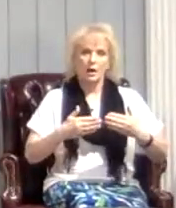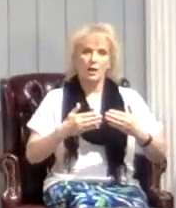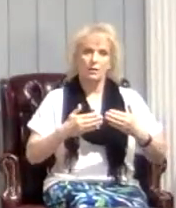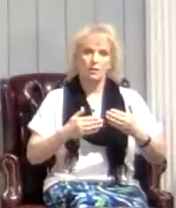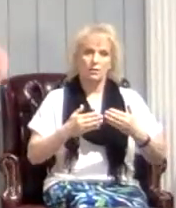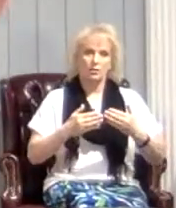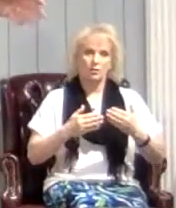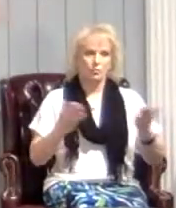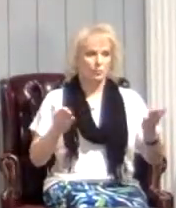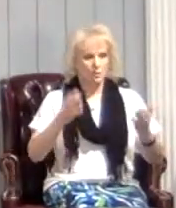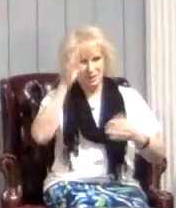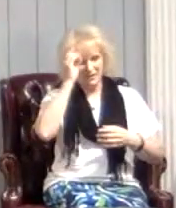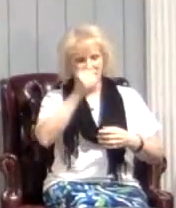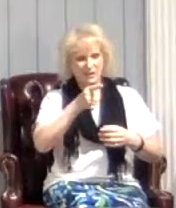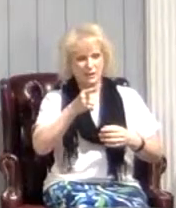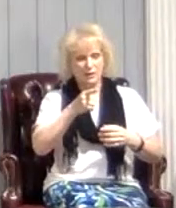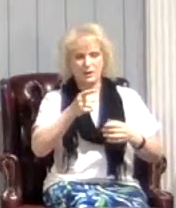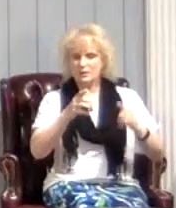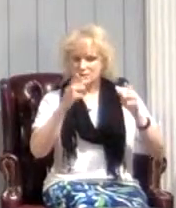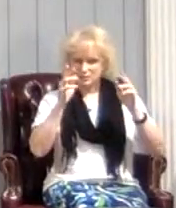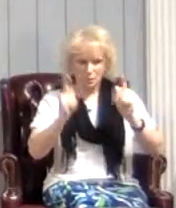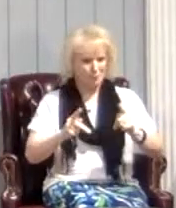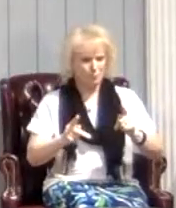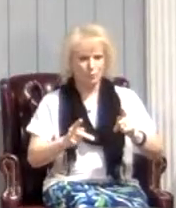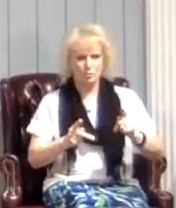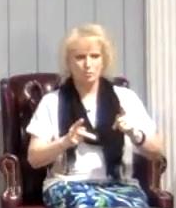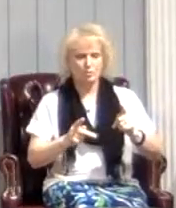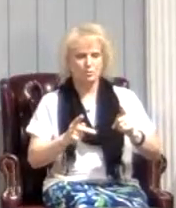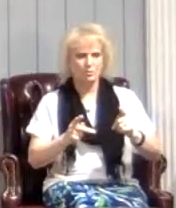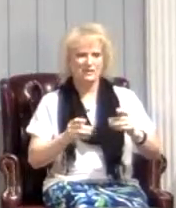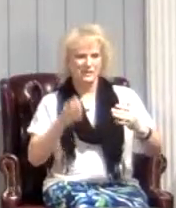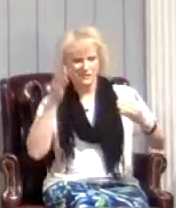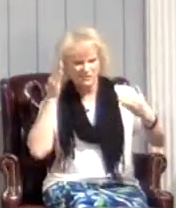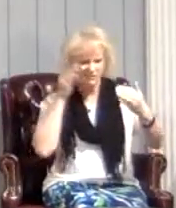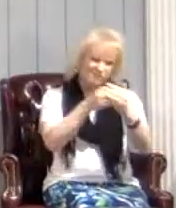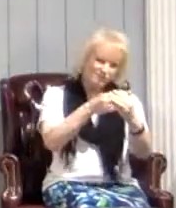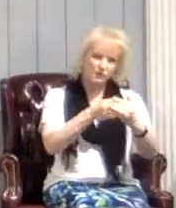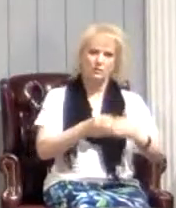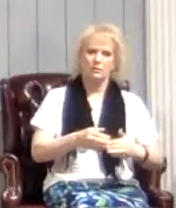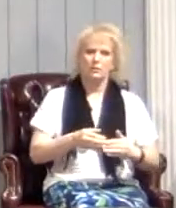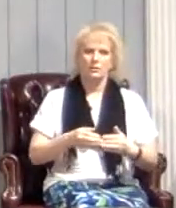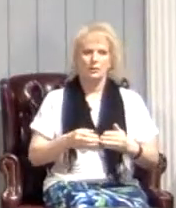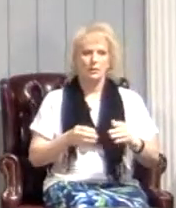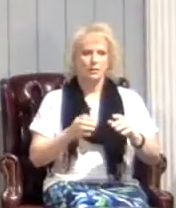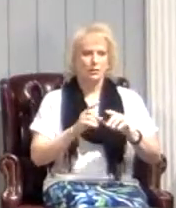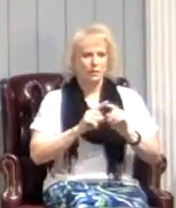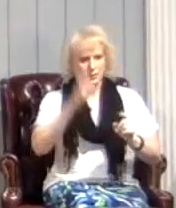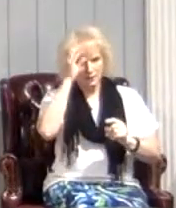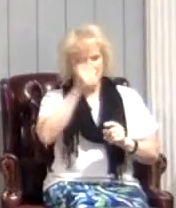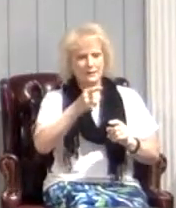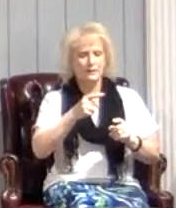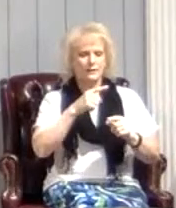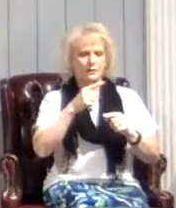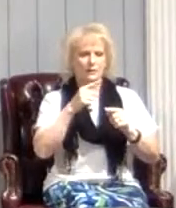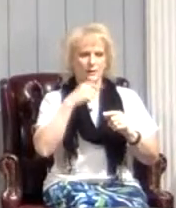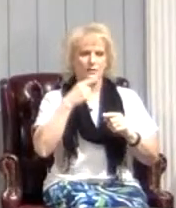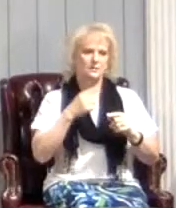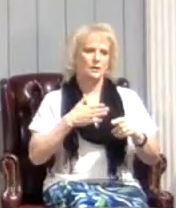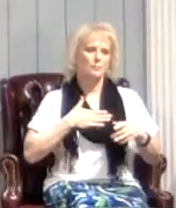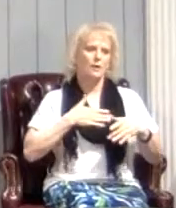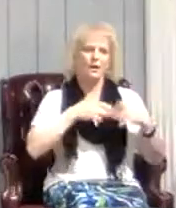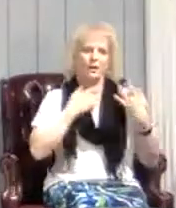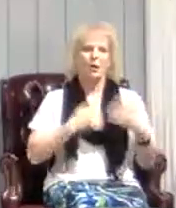have somebody out to get him. It was always that way in his life. But he said, my heart is fixed, oh God.